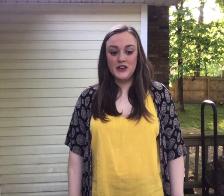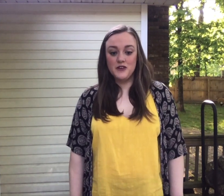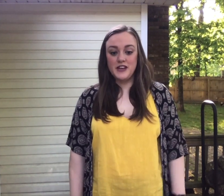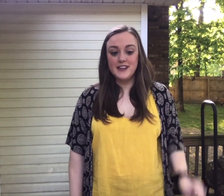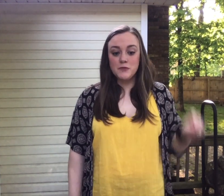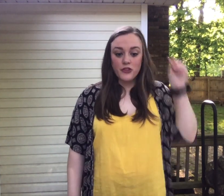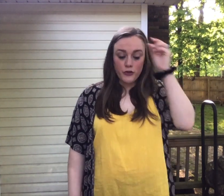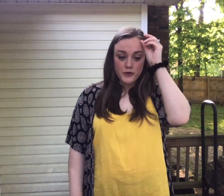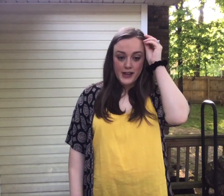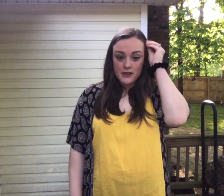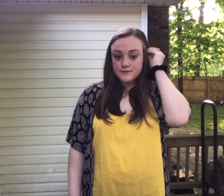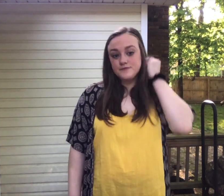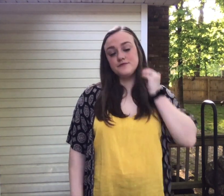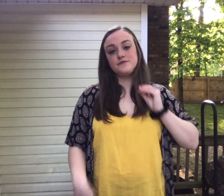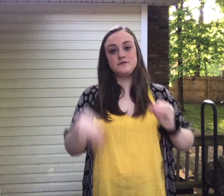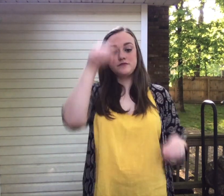Okay, number 3.